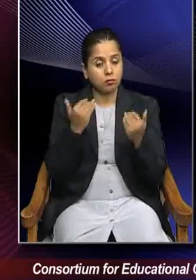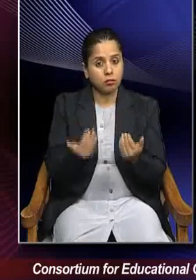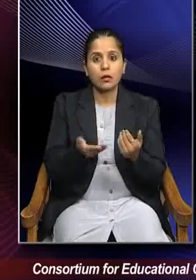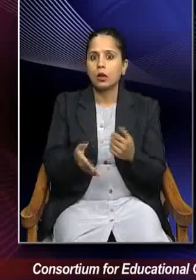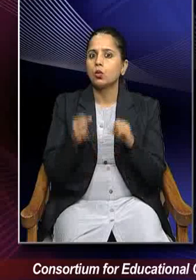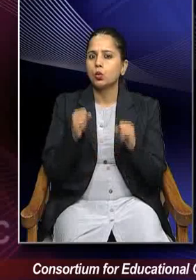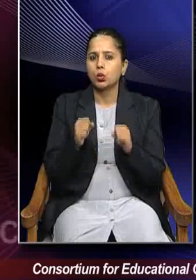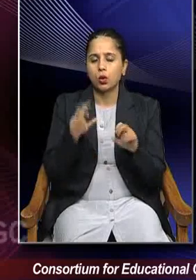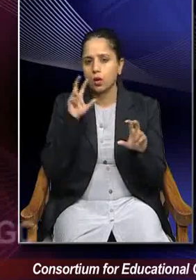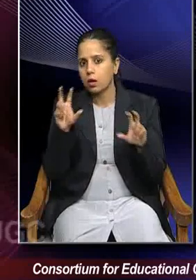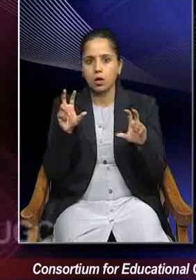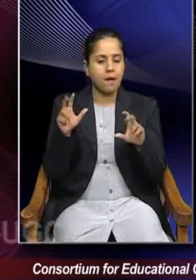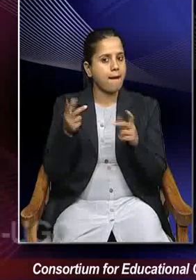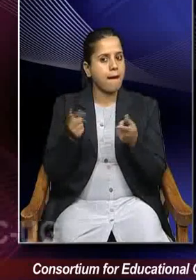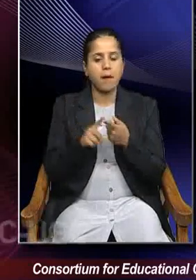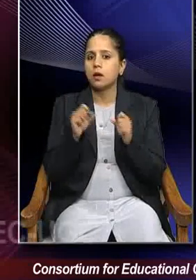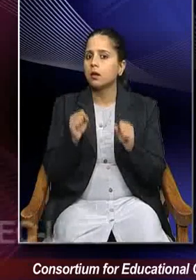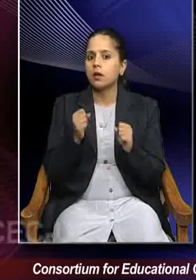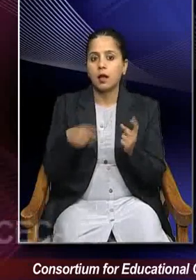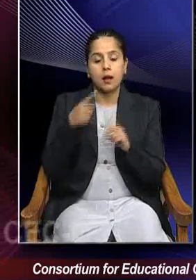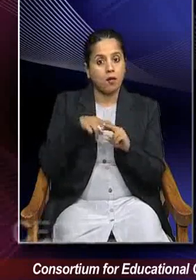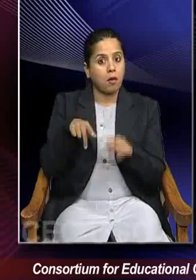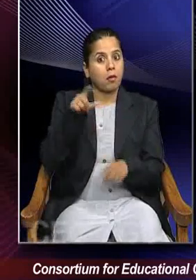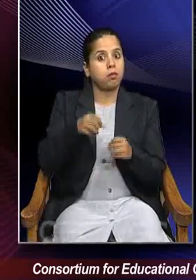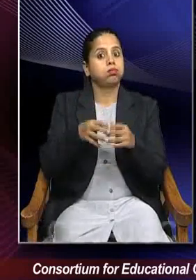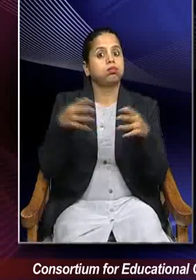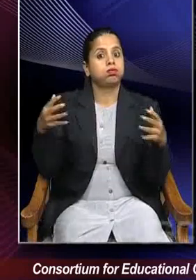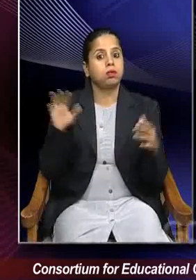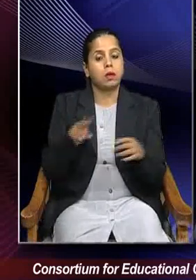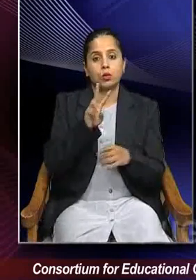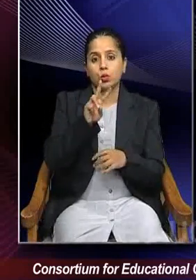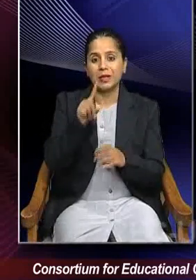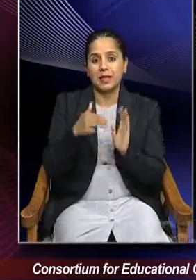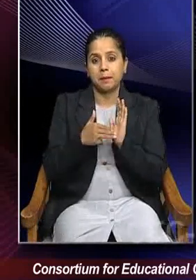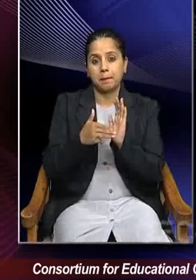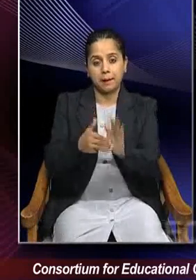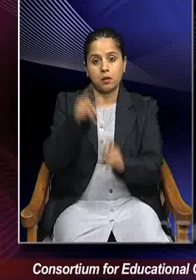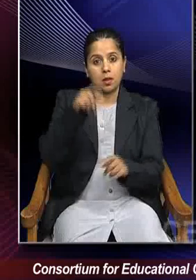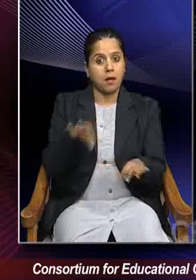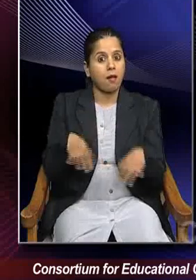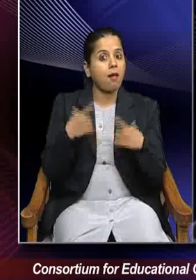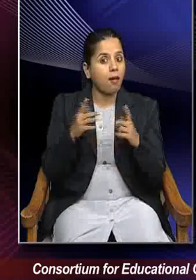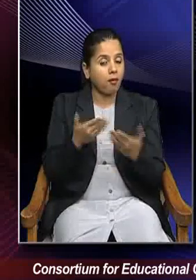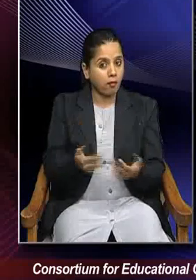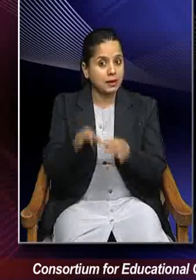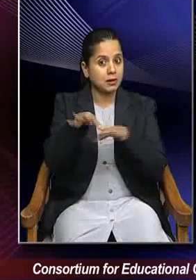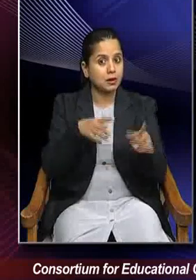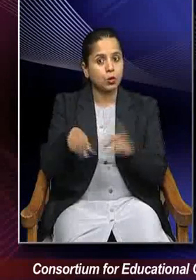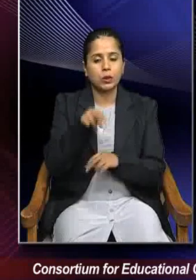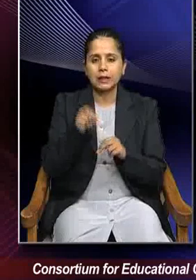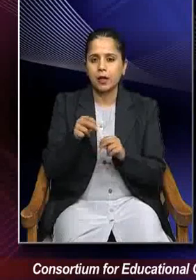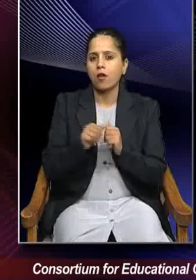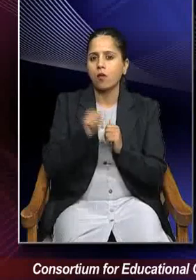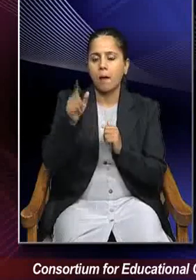tough challenges, because if you have a population of more than 20 million living in a city, you need far